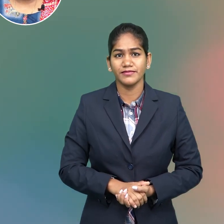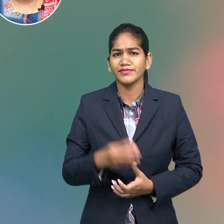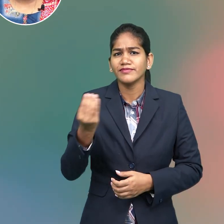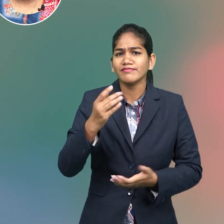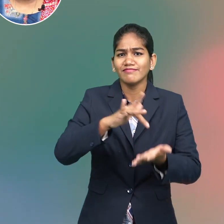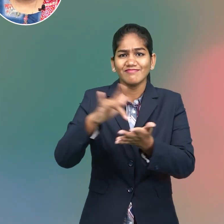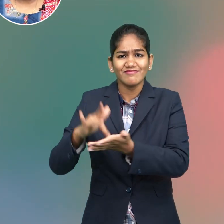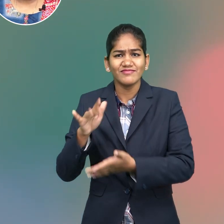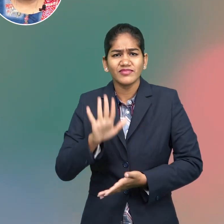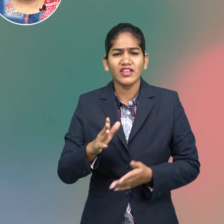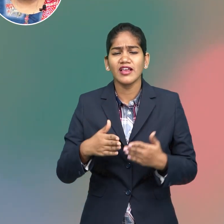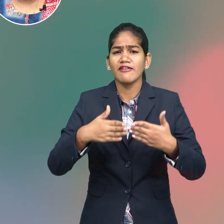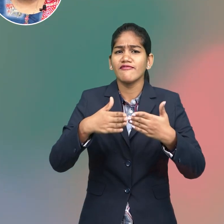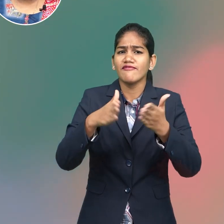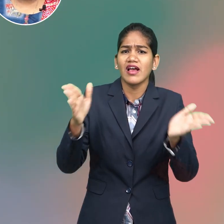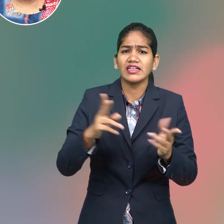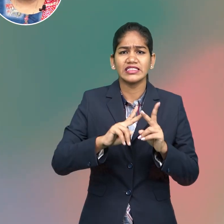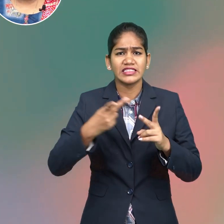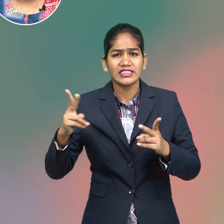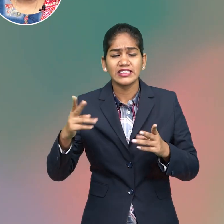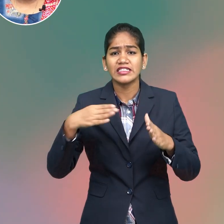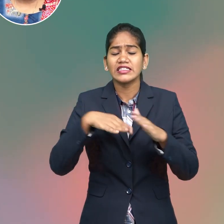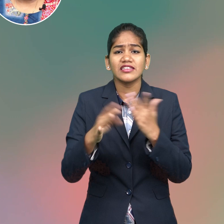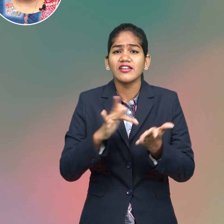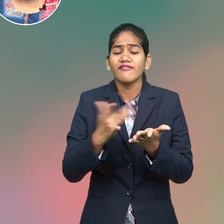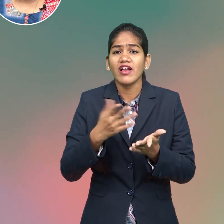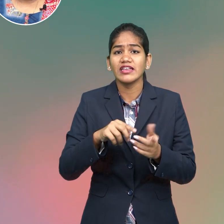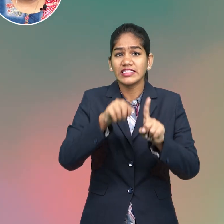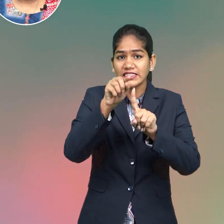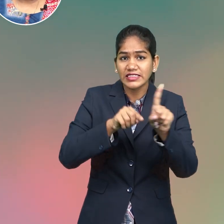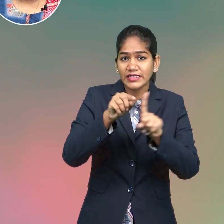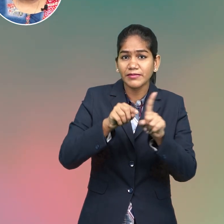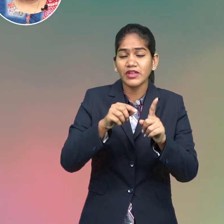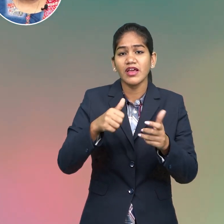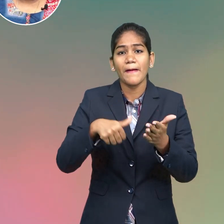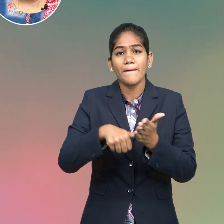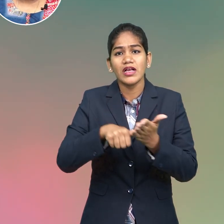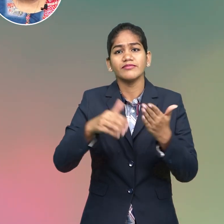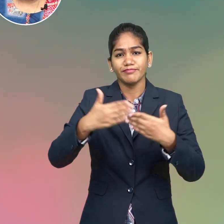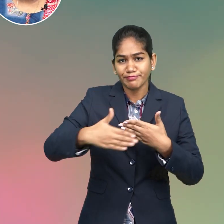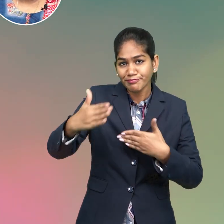Some places have wide differences in temperature across the months,